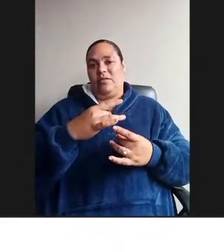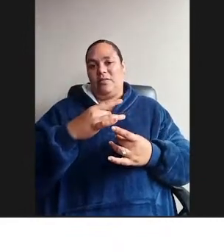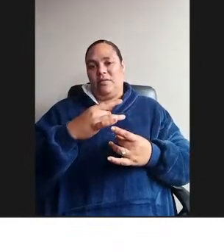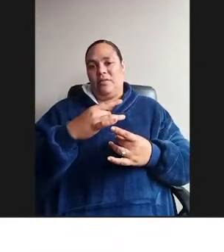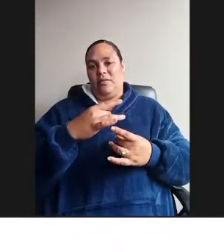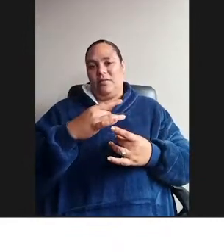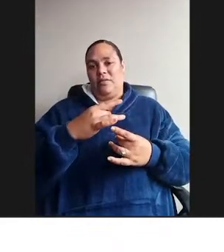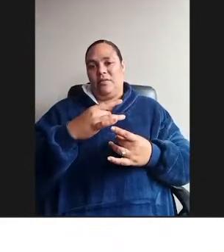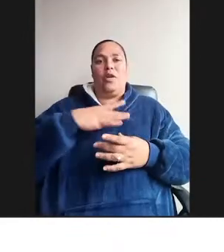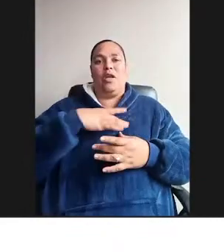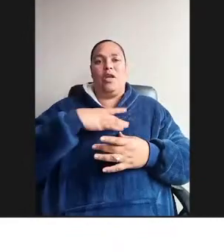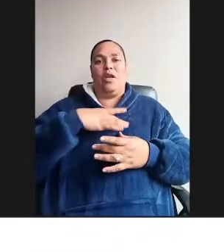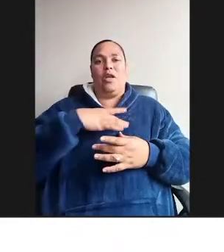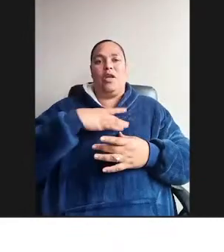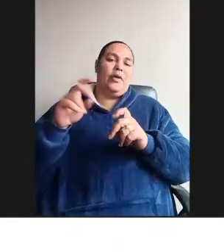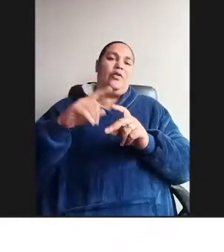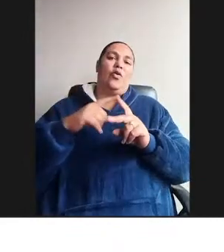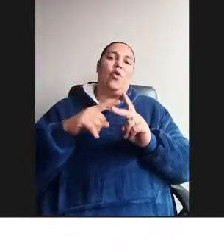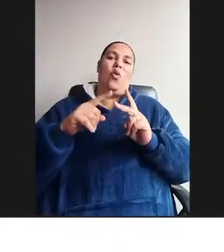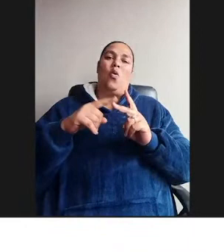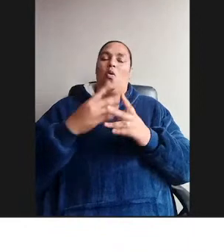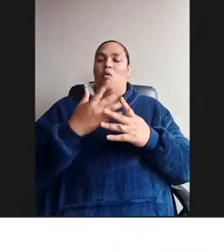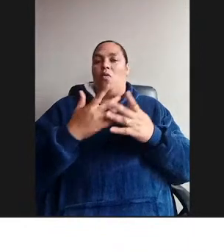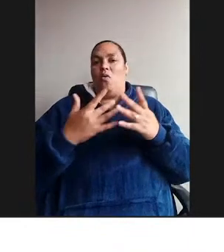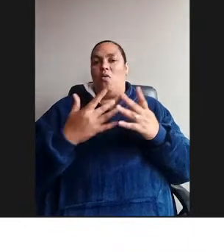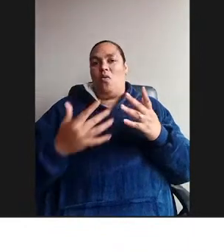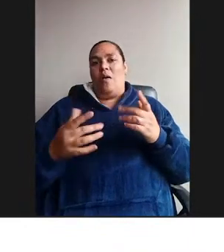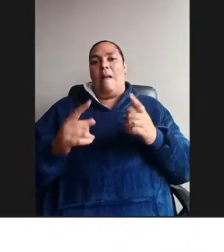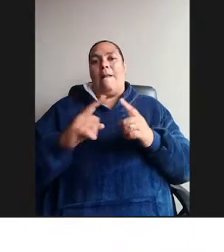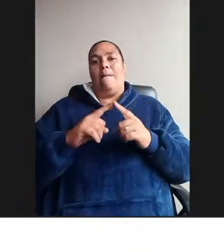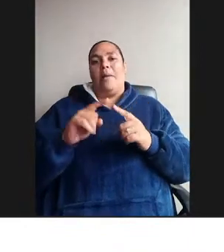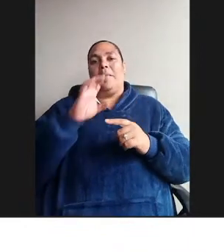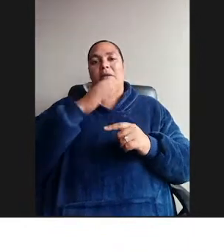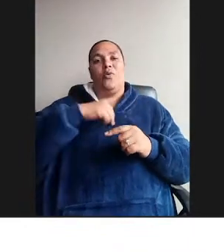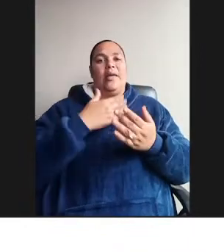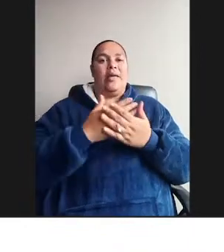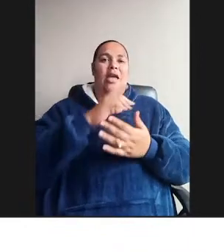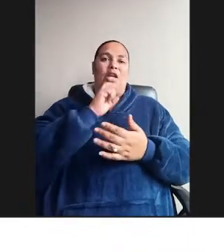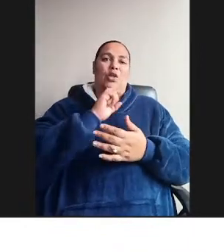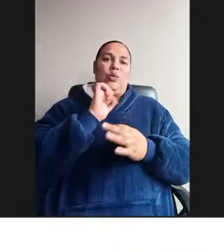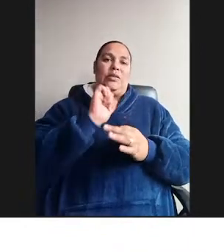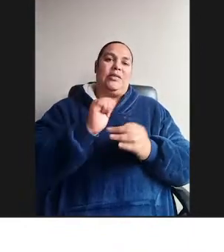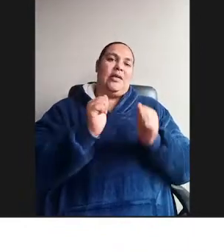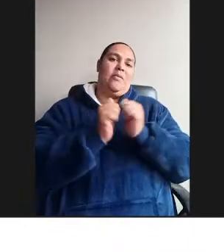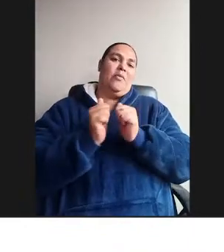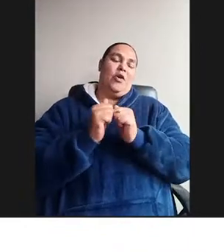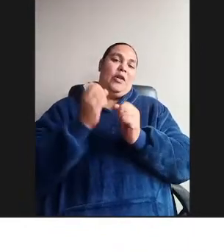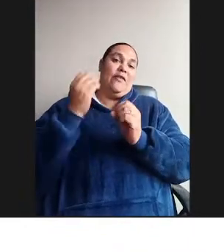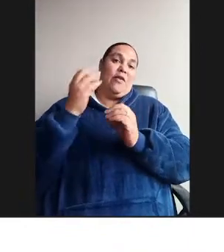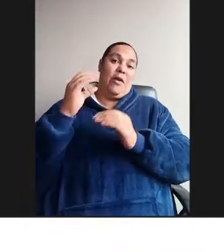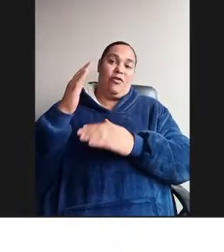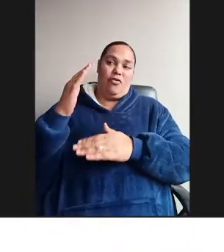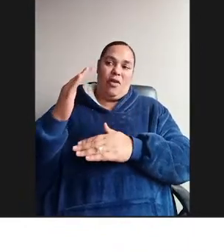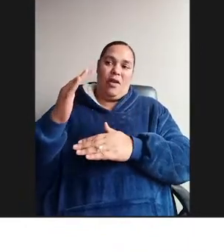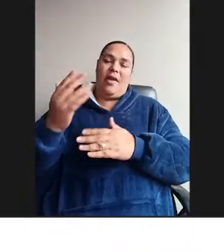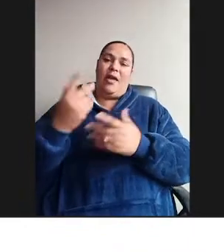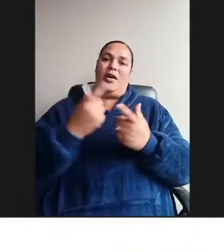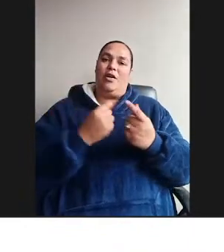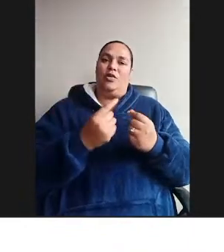topics of interest, and so on, that we will be able to use that stakeholder database to better